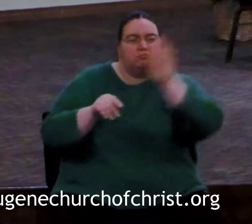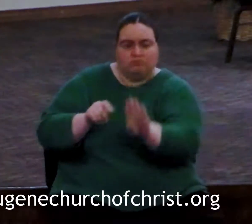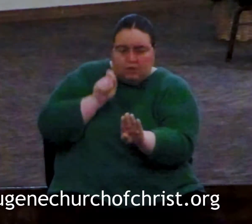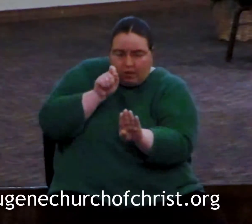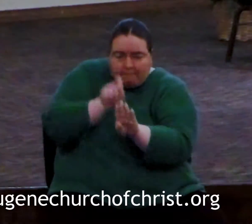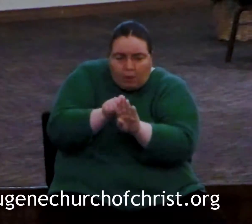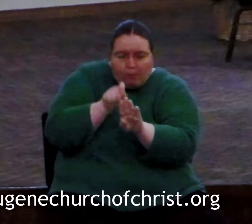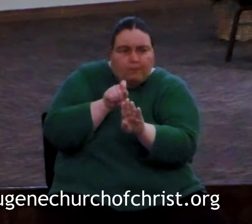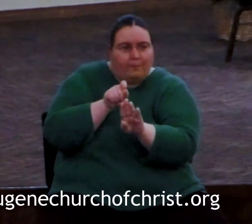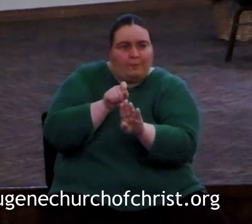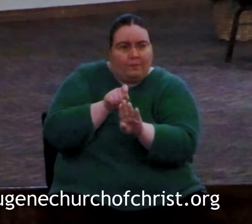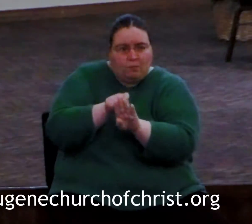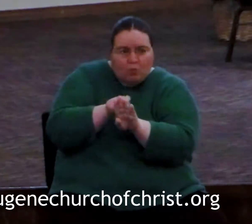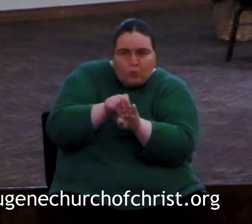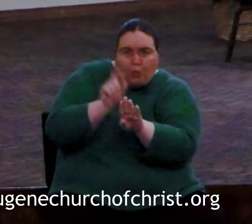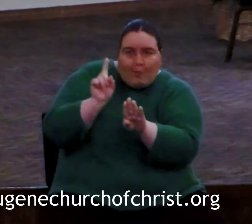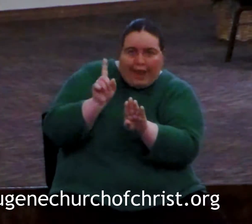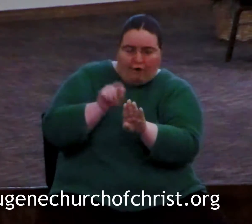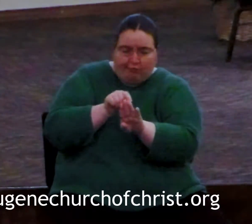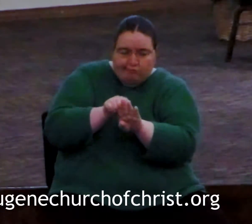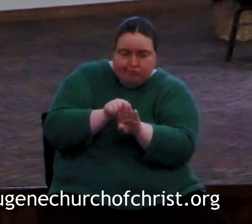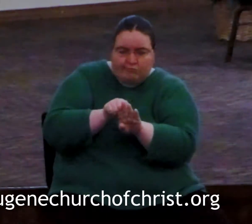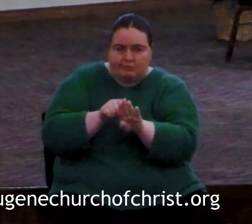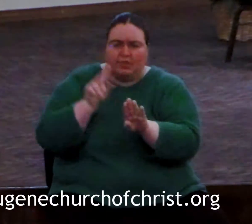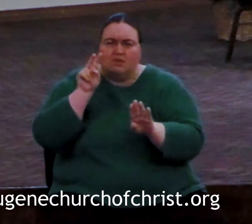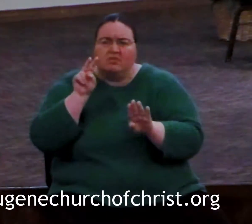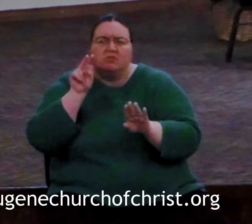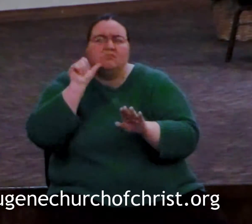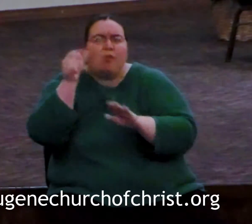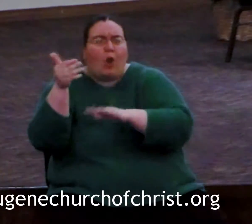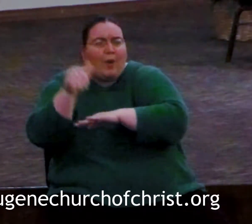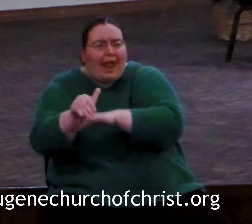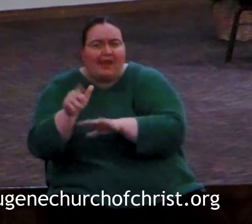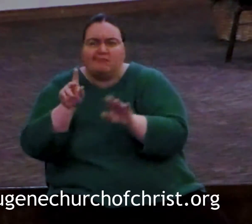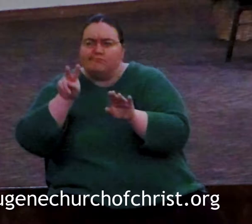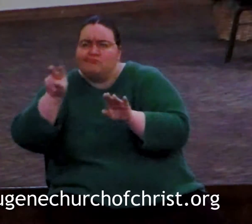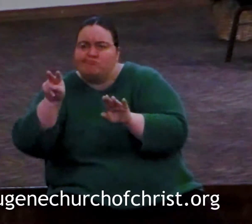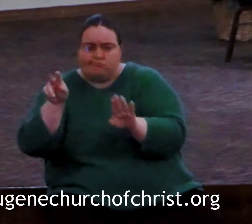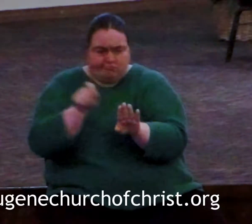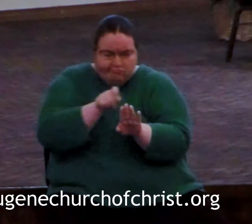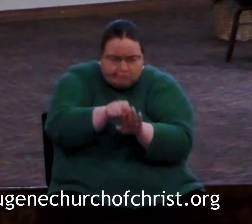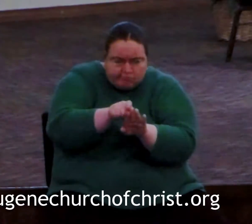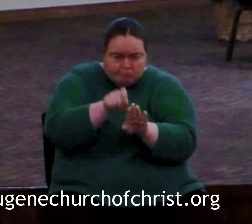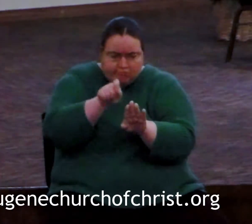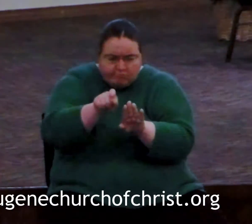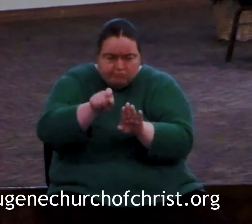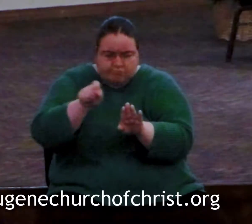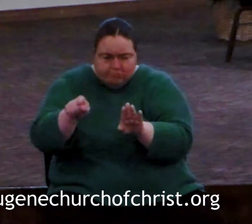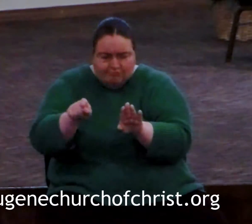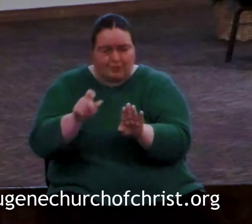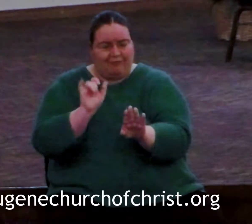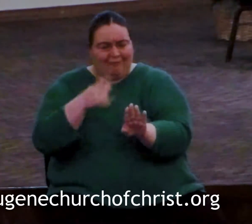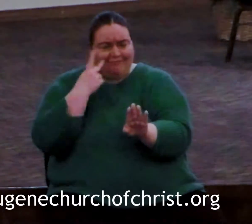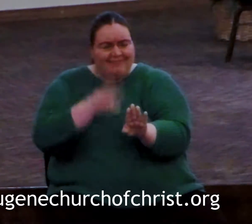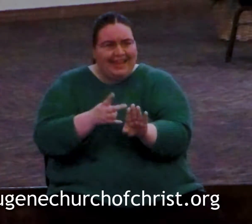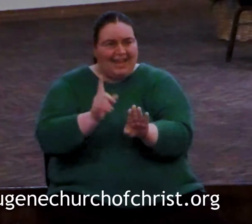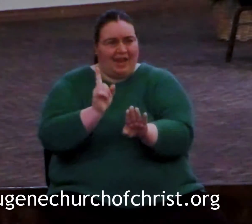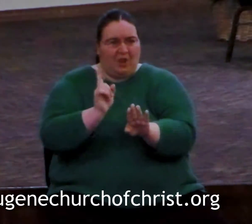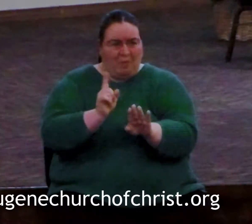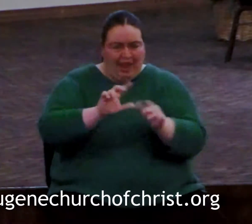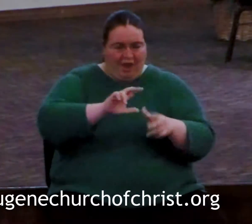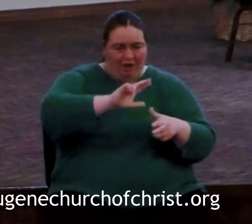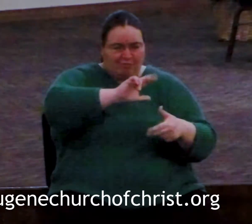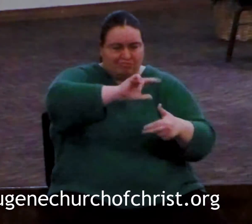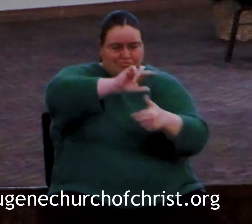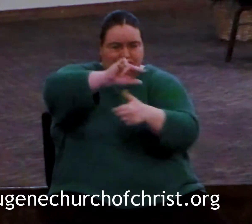little dot there where the storm was. And then the next night, we put a little dot where the storm was, and gradually you would see a track of what this hurricane was doing. And as it